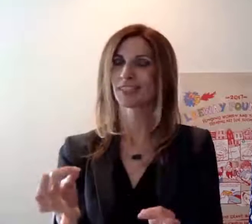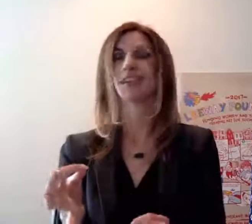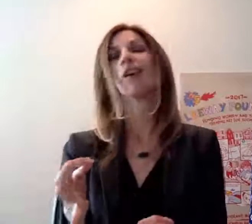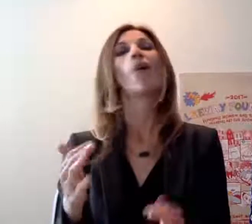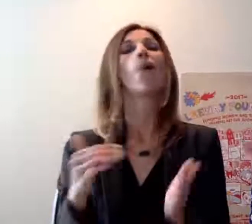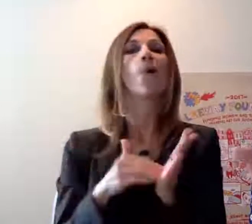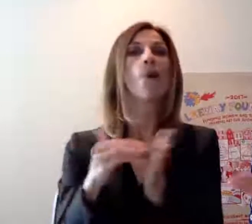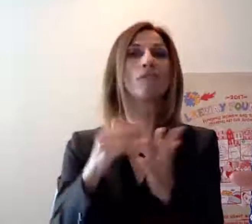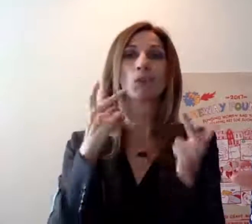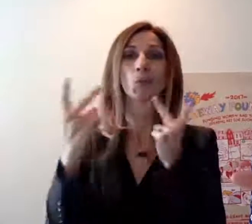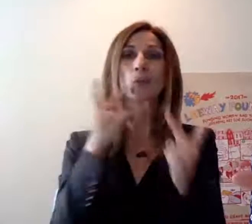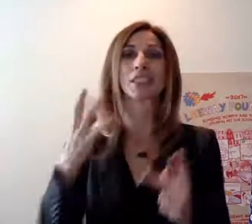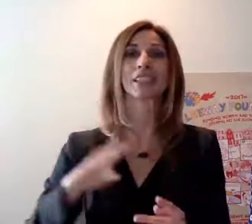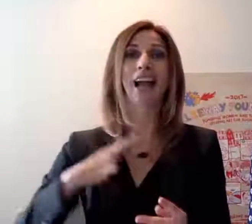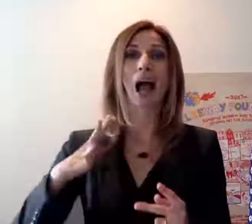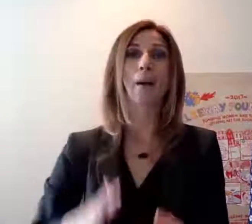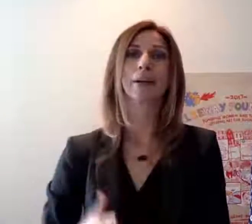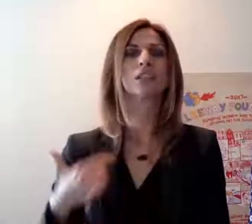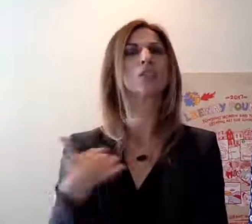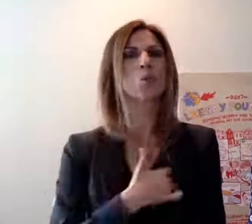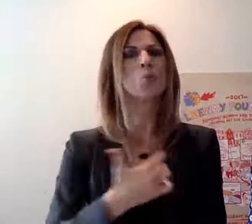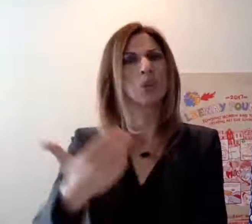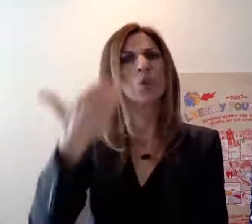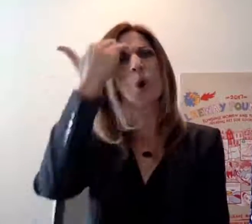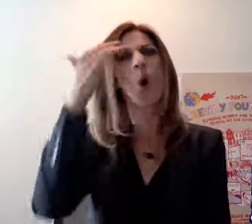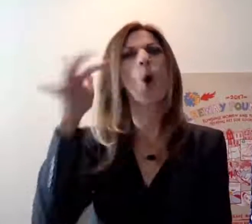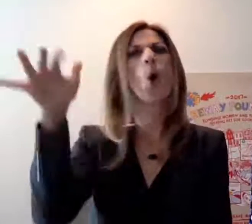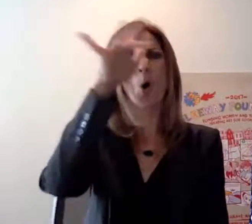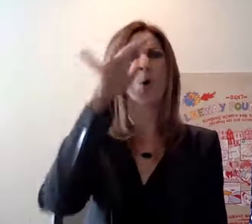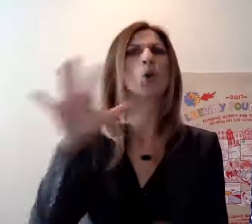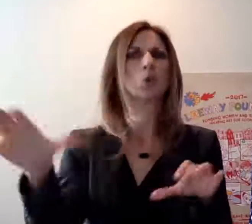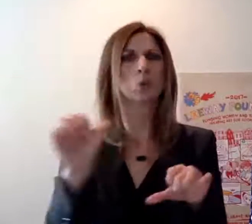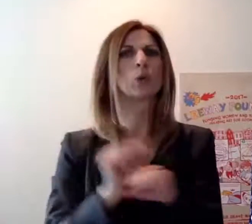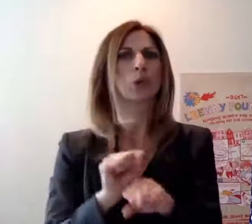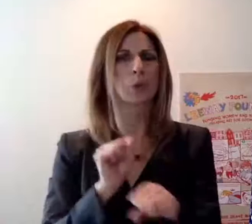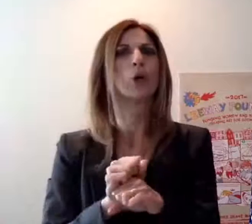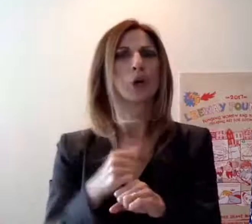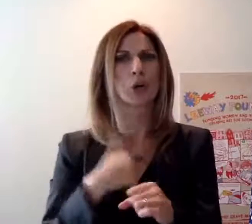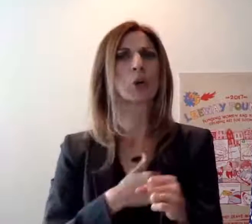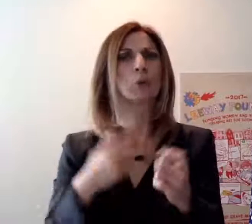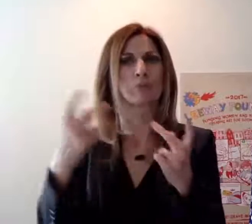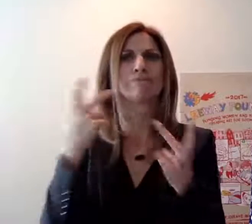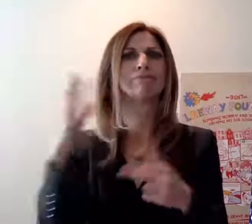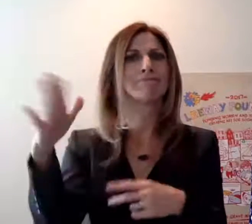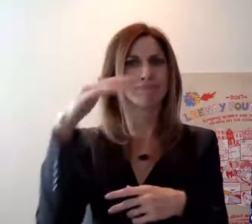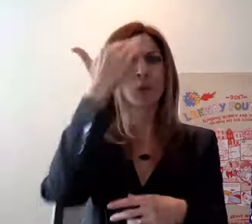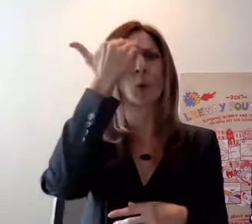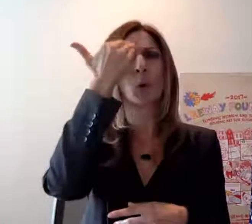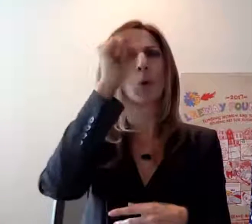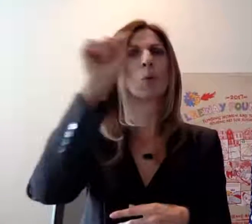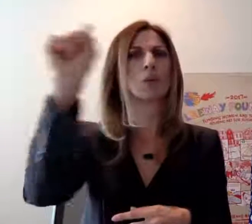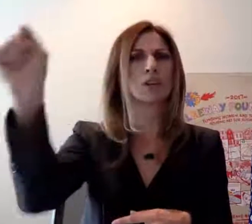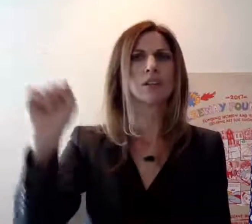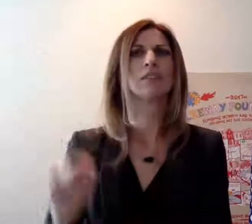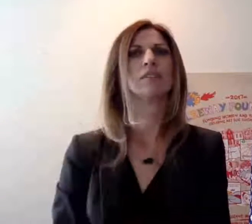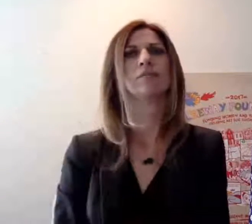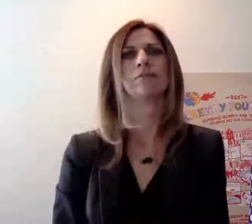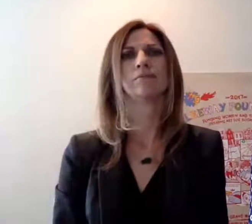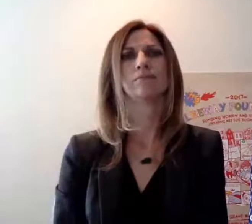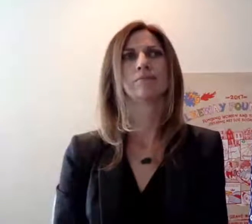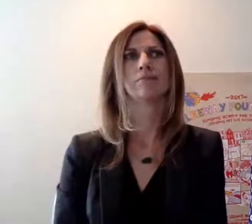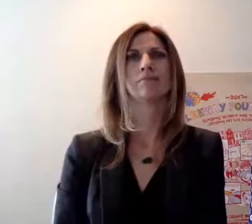see applicants who we know are out there doing the work and are really